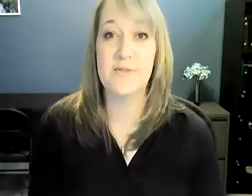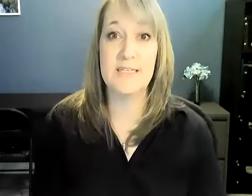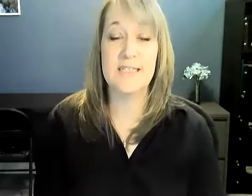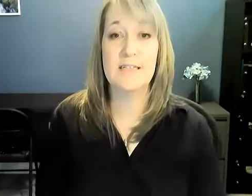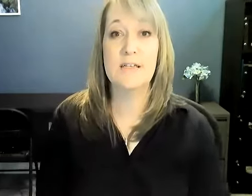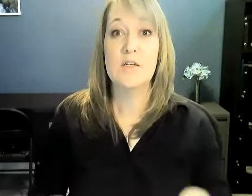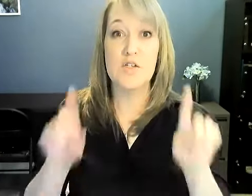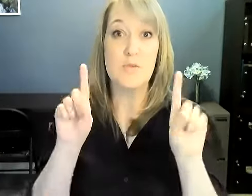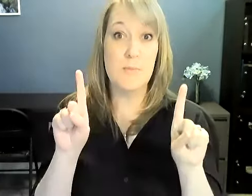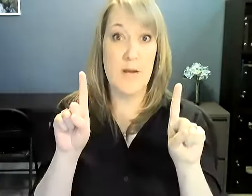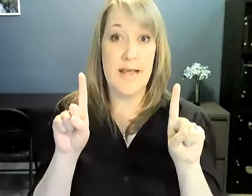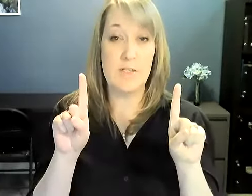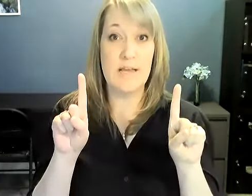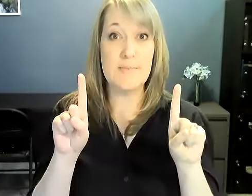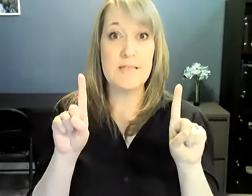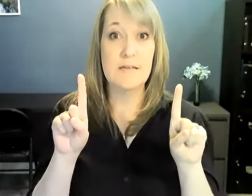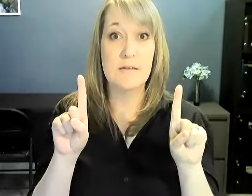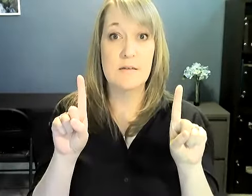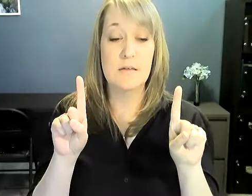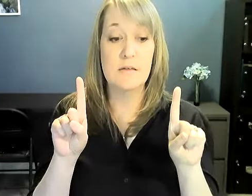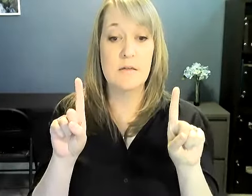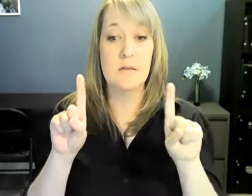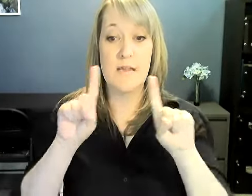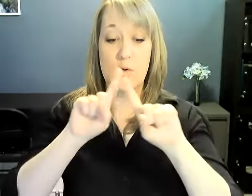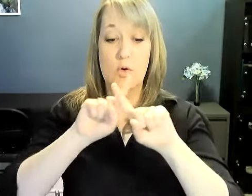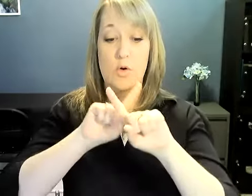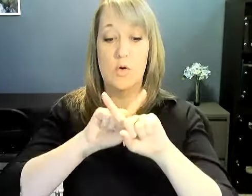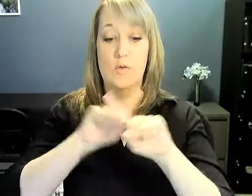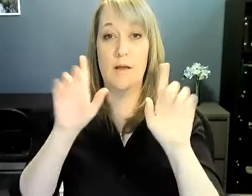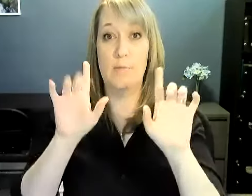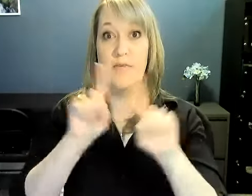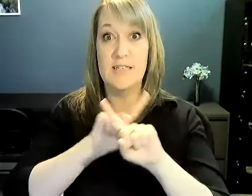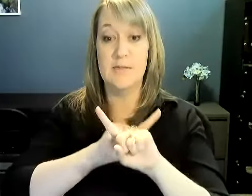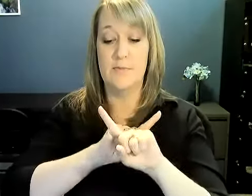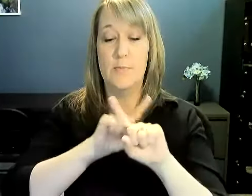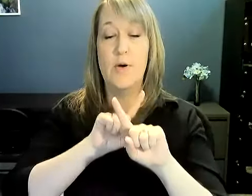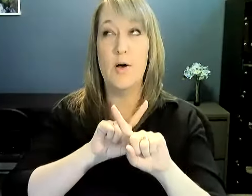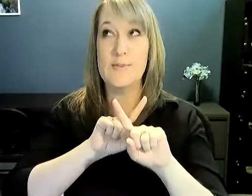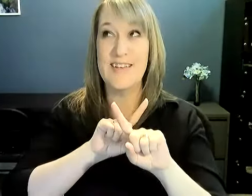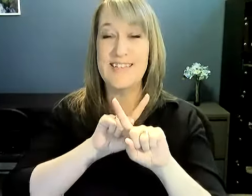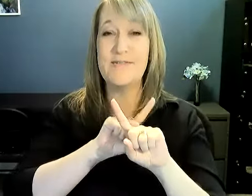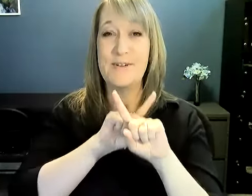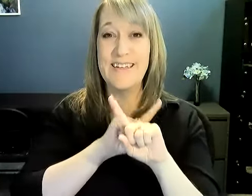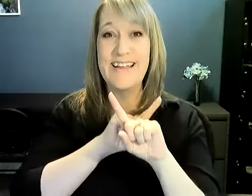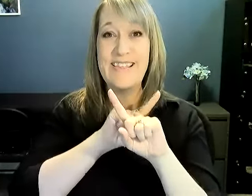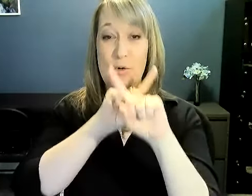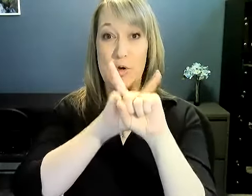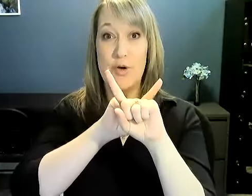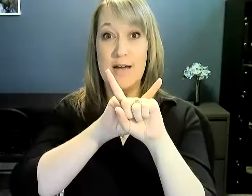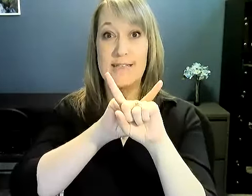Different. 2 number 1 hand shapes. They will palms facing forward. They will cross a little